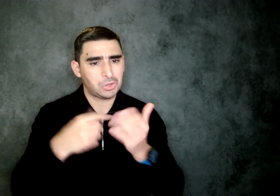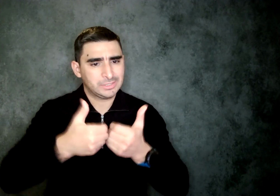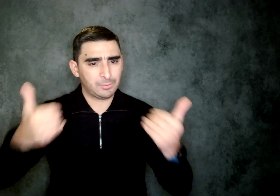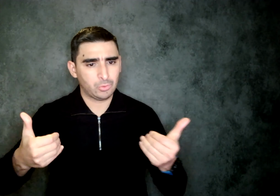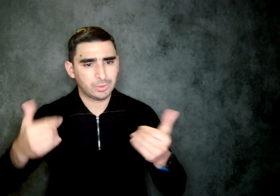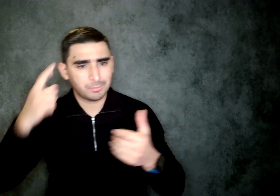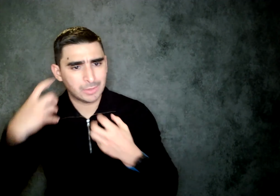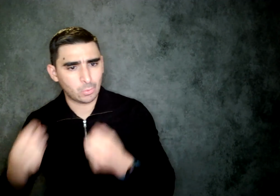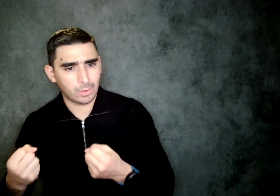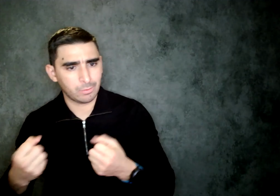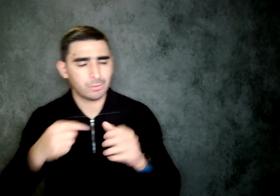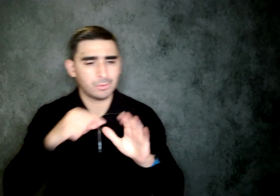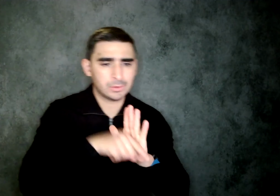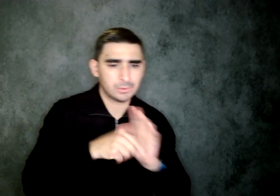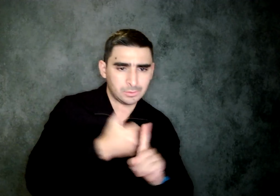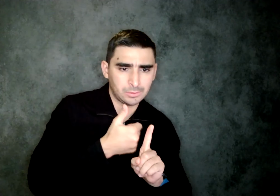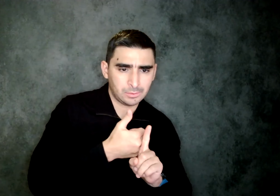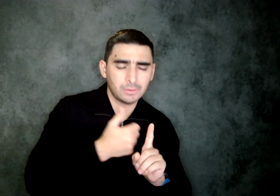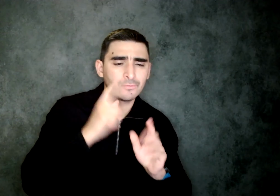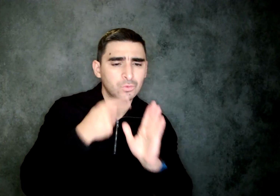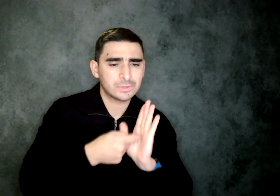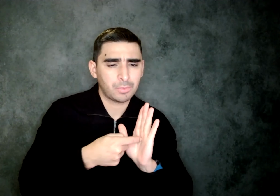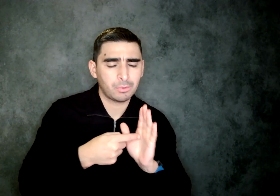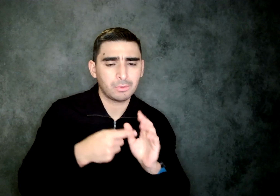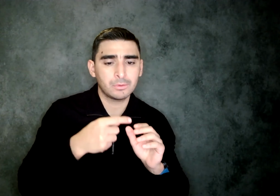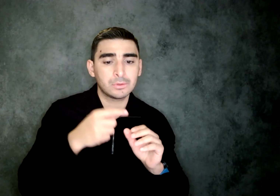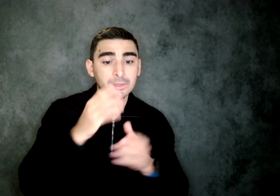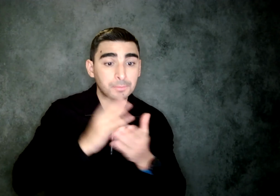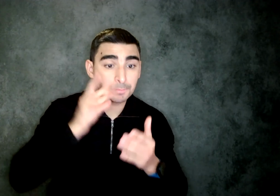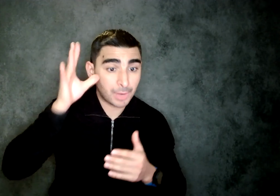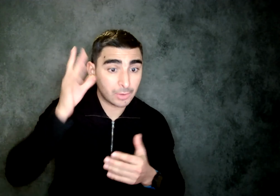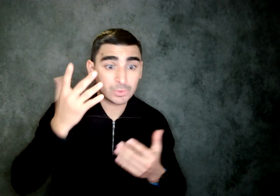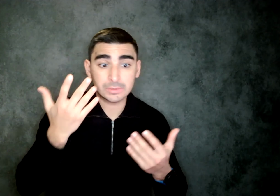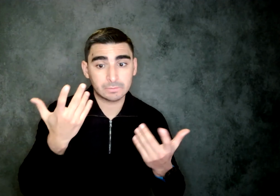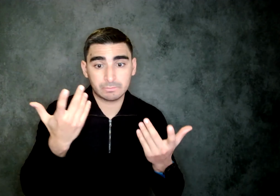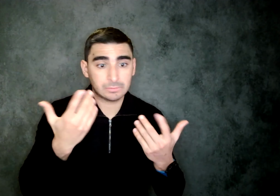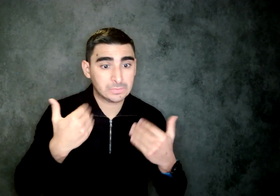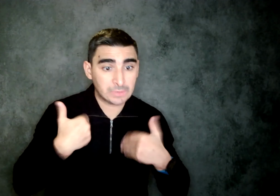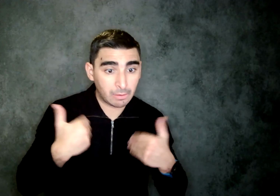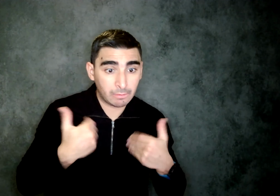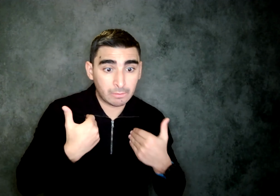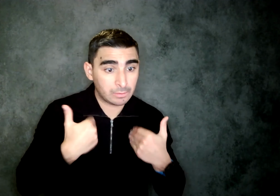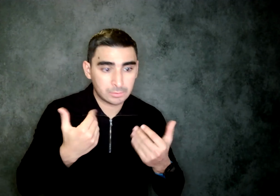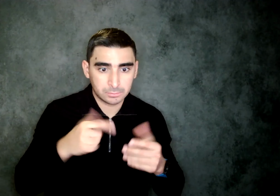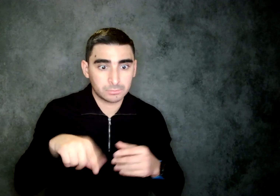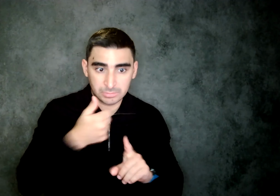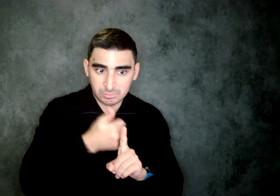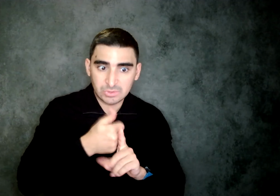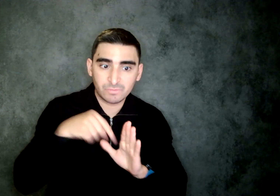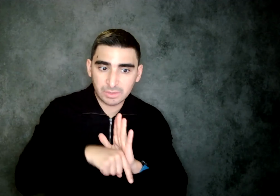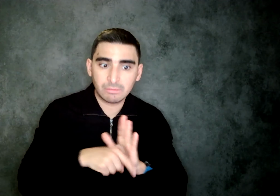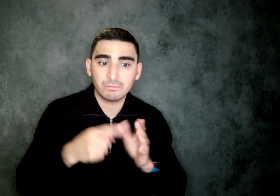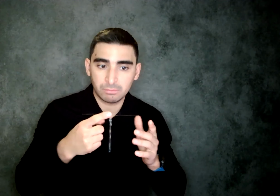happening is kids, adults, parents are dying from suicide, and we have to kind of try to separate